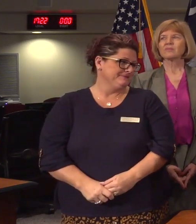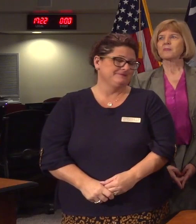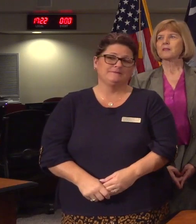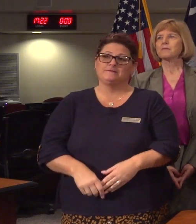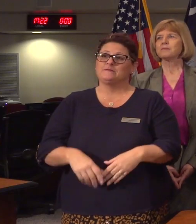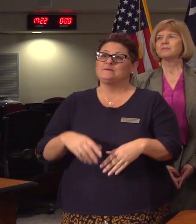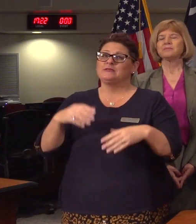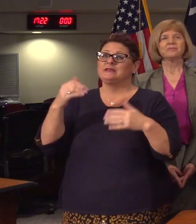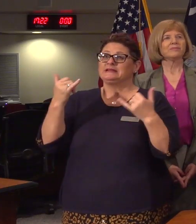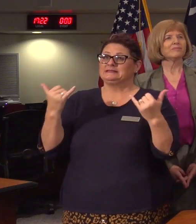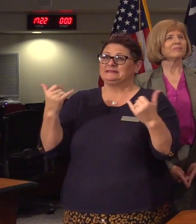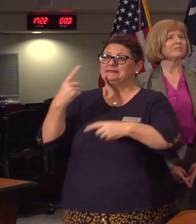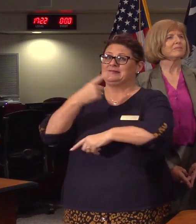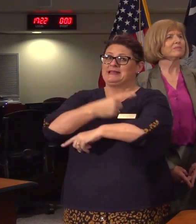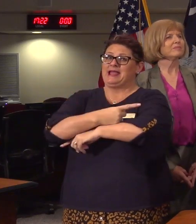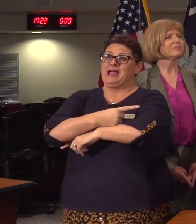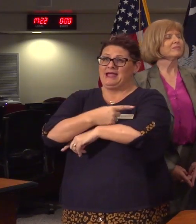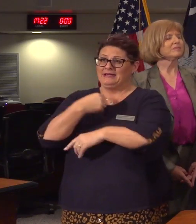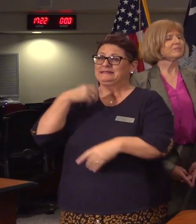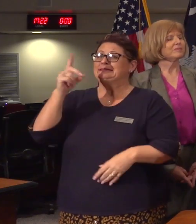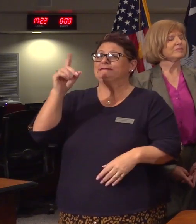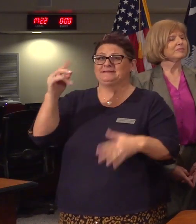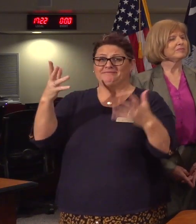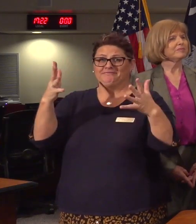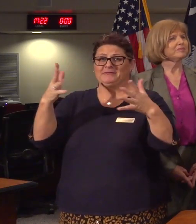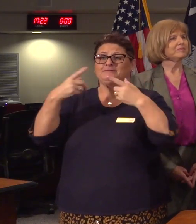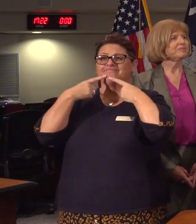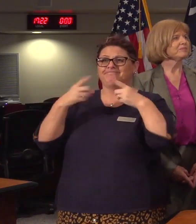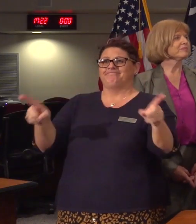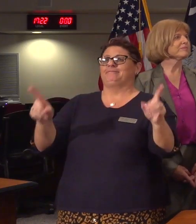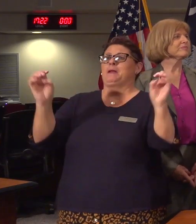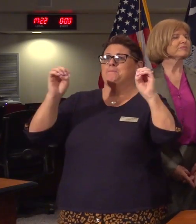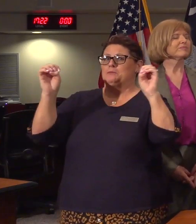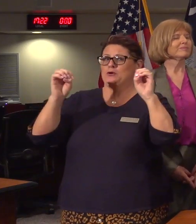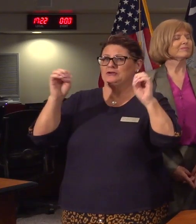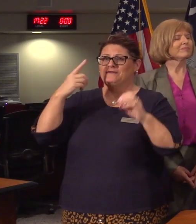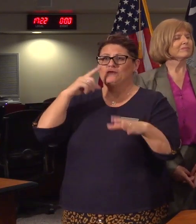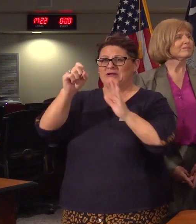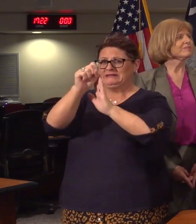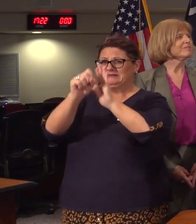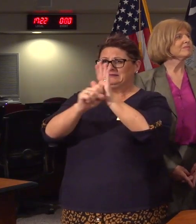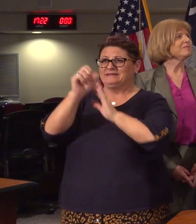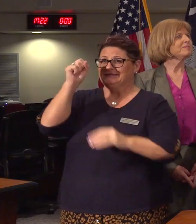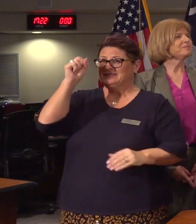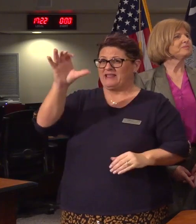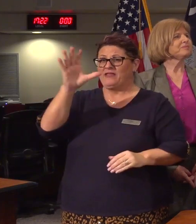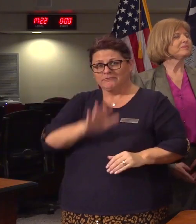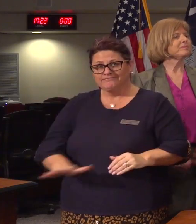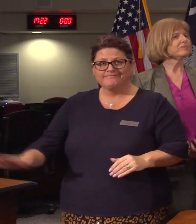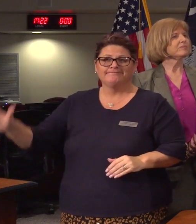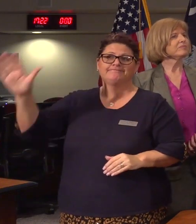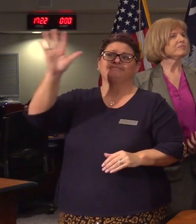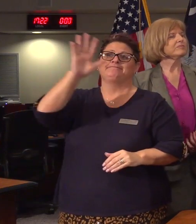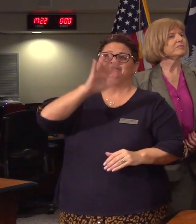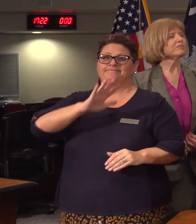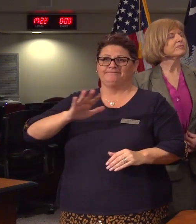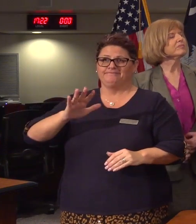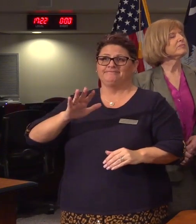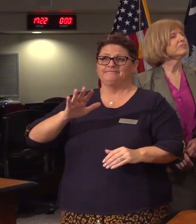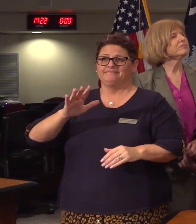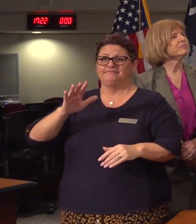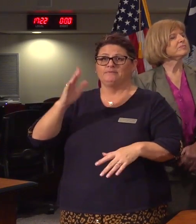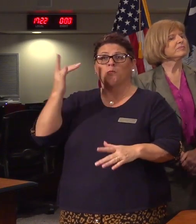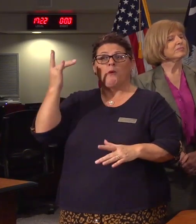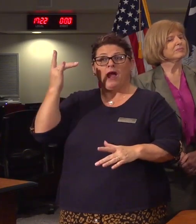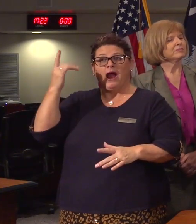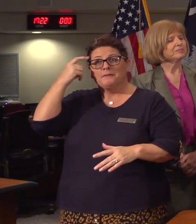Ladies and gentlemen, today I've declared a state of emergency for the state of South Carolina to address the rising threat from